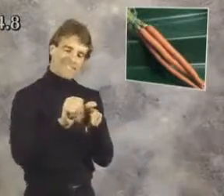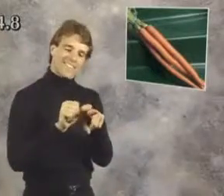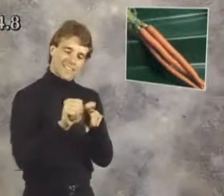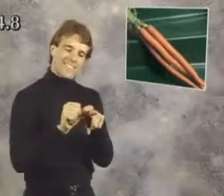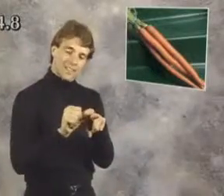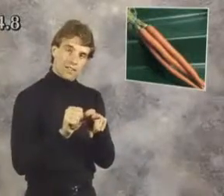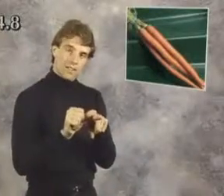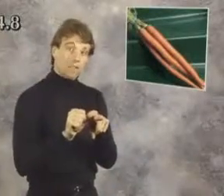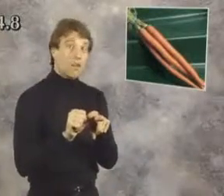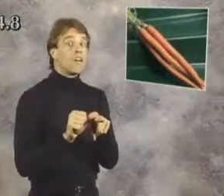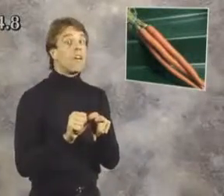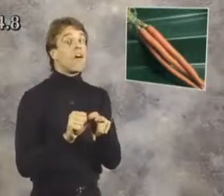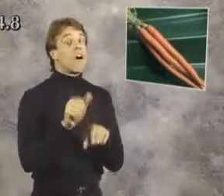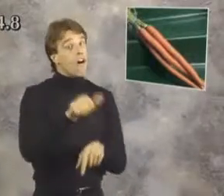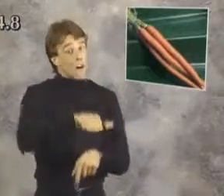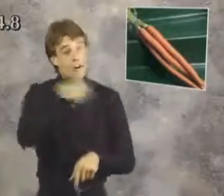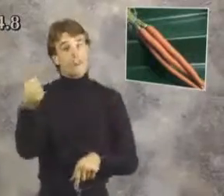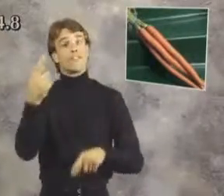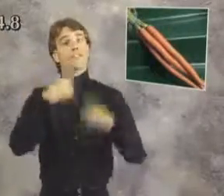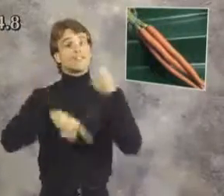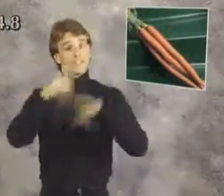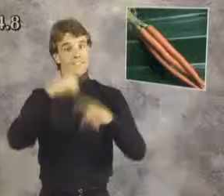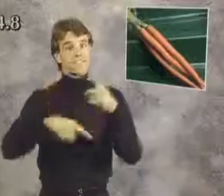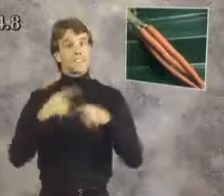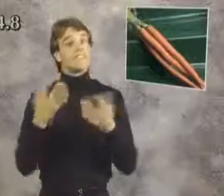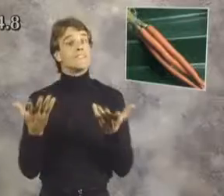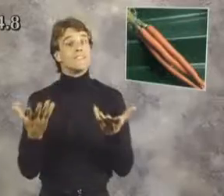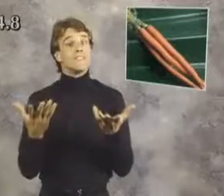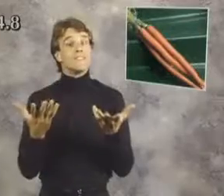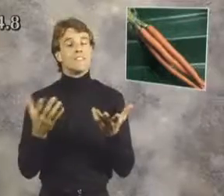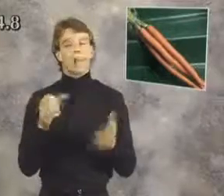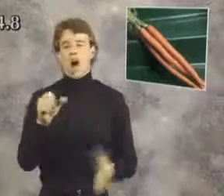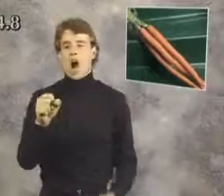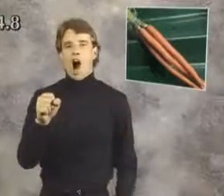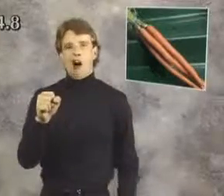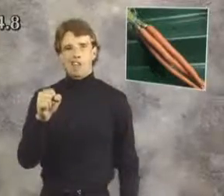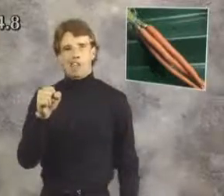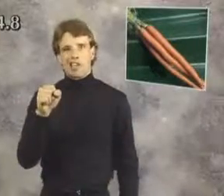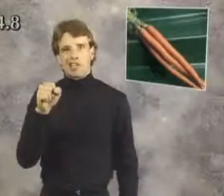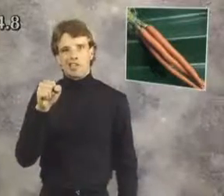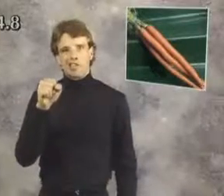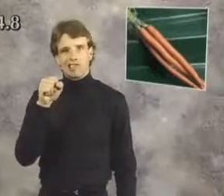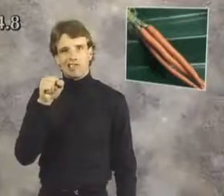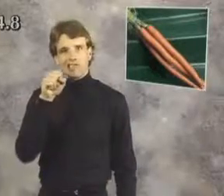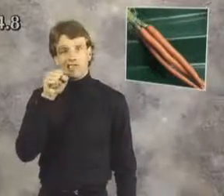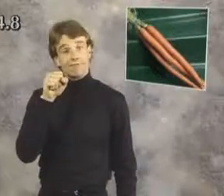carrot. Carrot. There is another sign for carrot. Carrot.